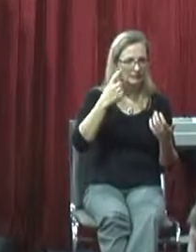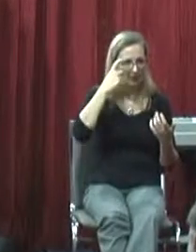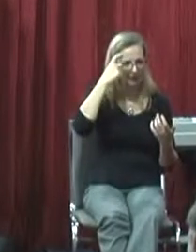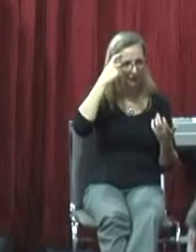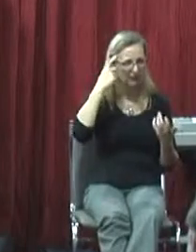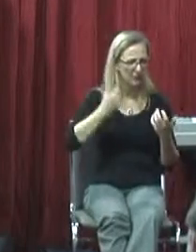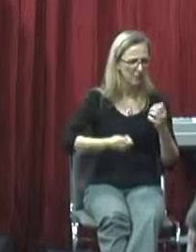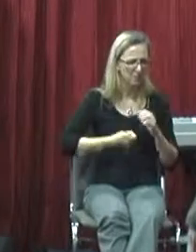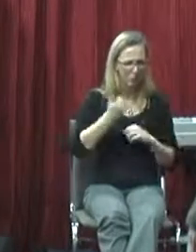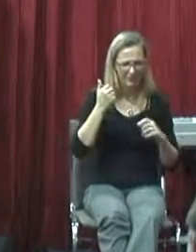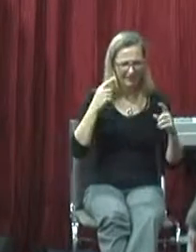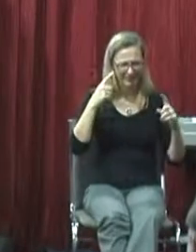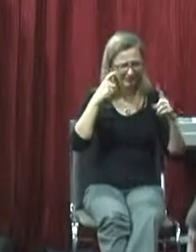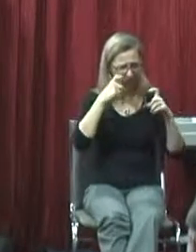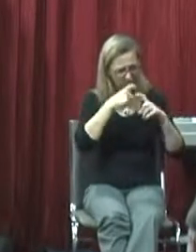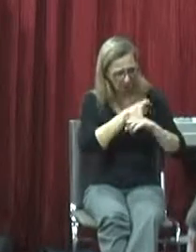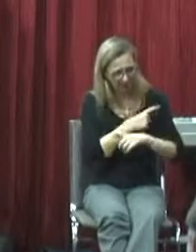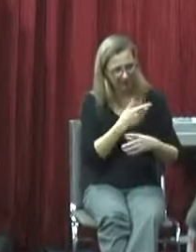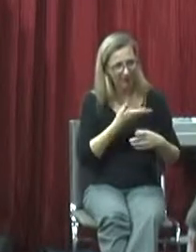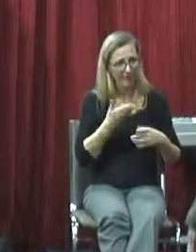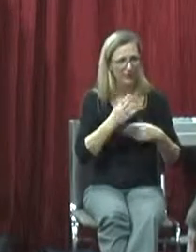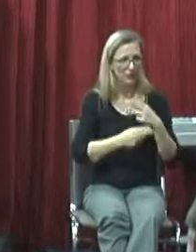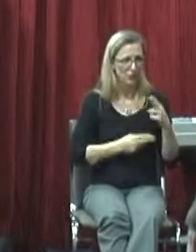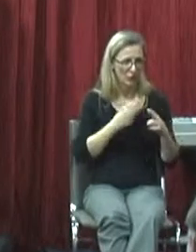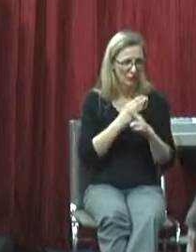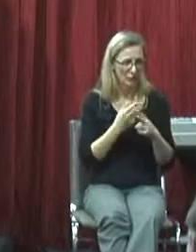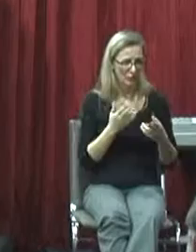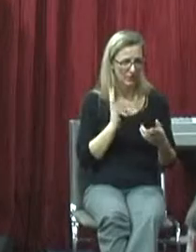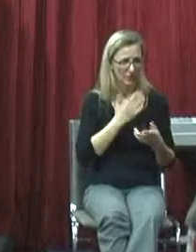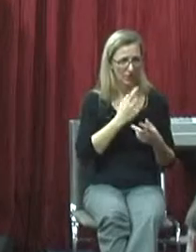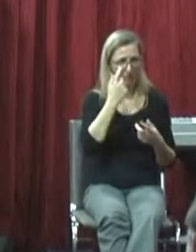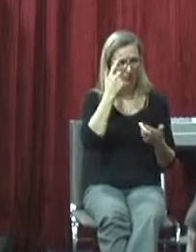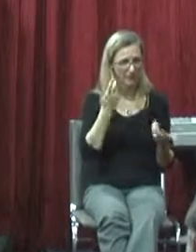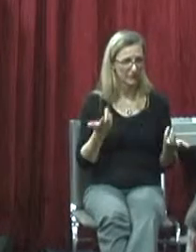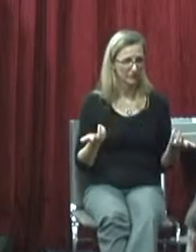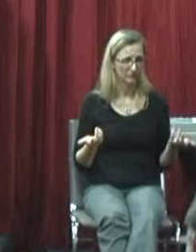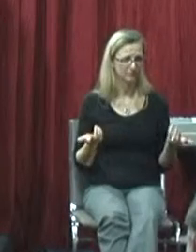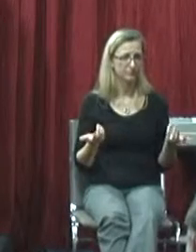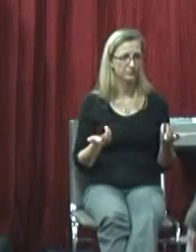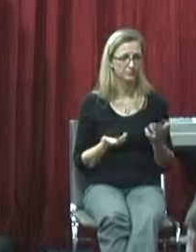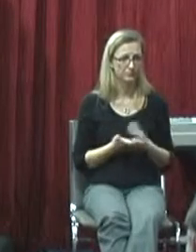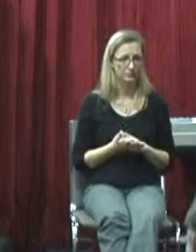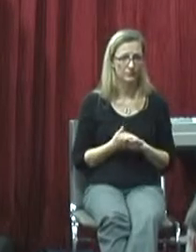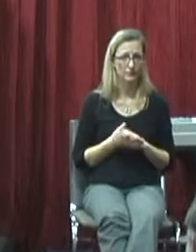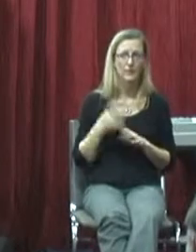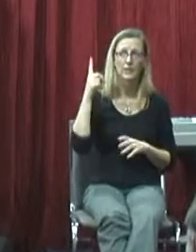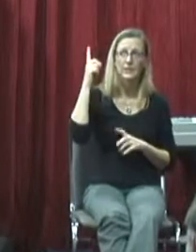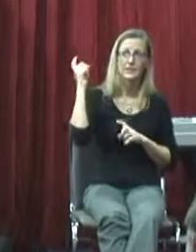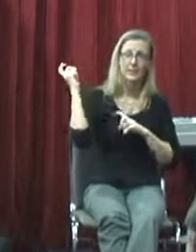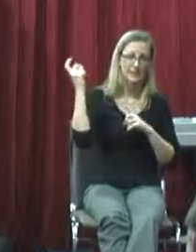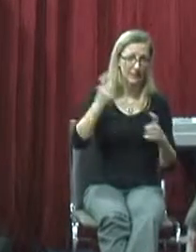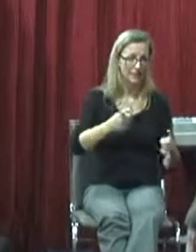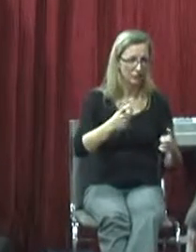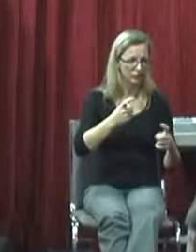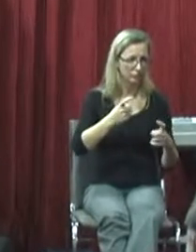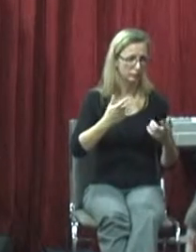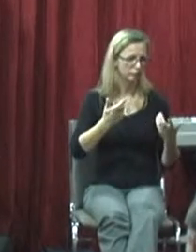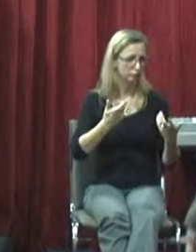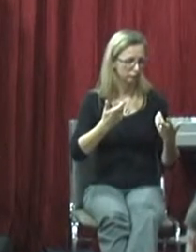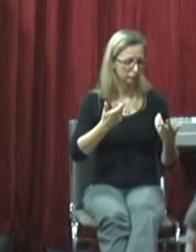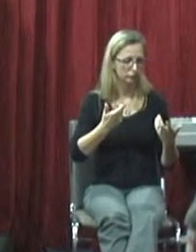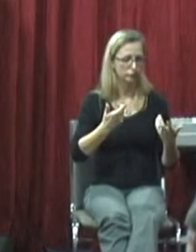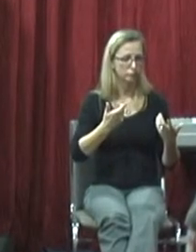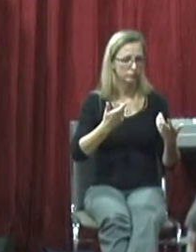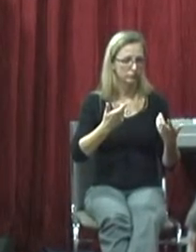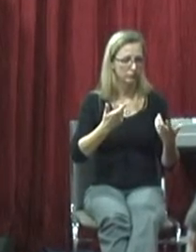the most complex things in the universe, our brains. He gave you revelation. He atoned for your sin